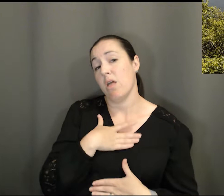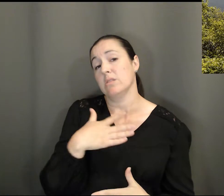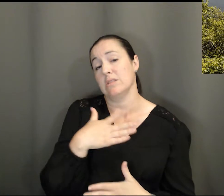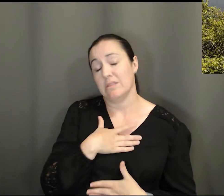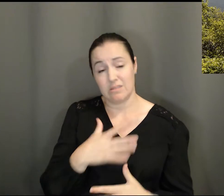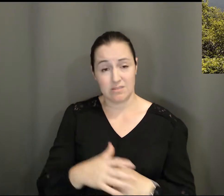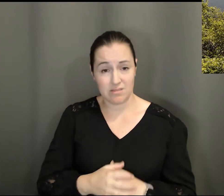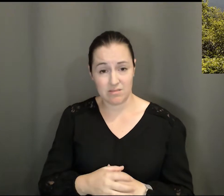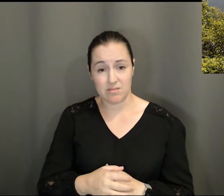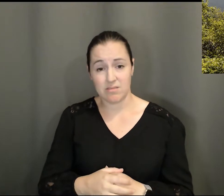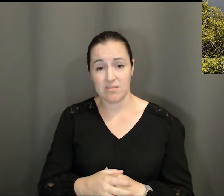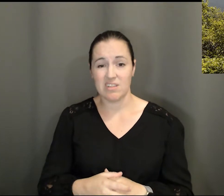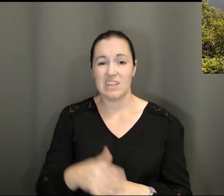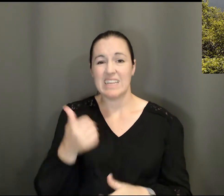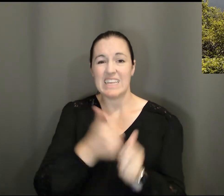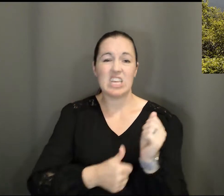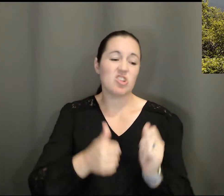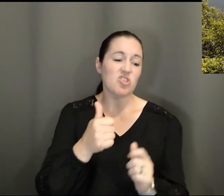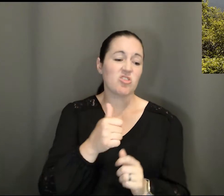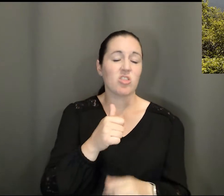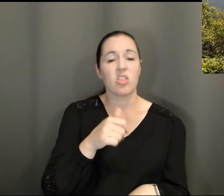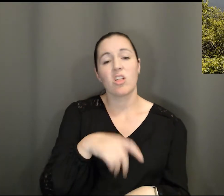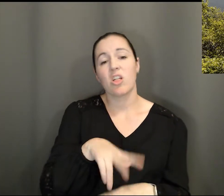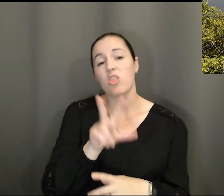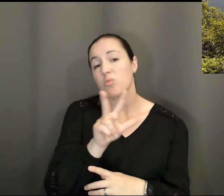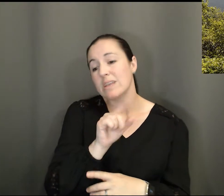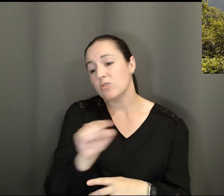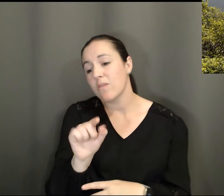3 to 5 seconds. Even when you're asleep, you do this.